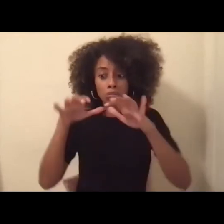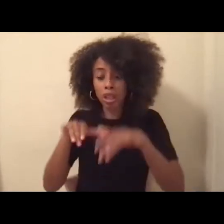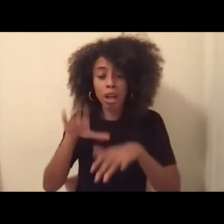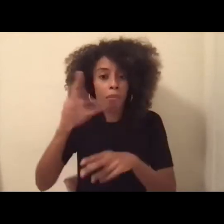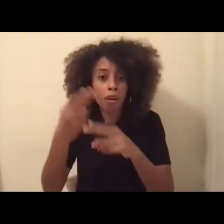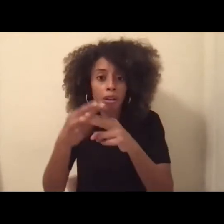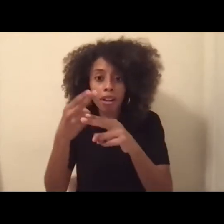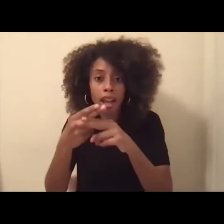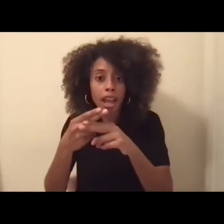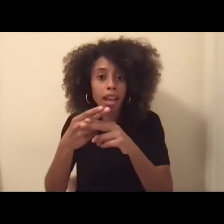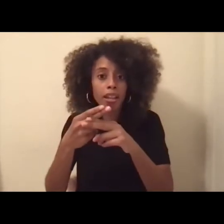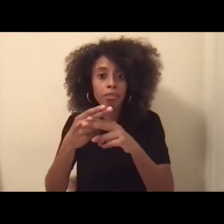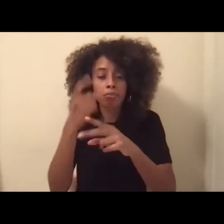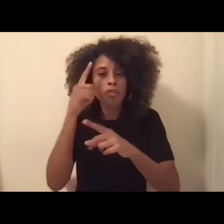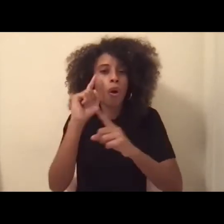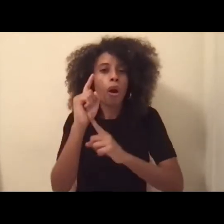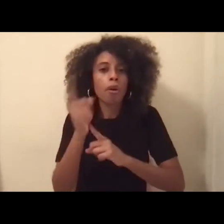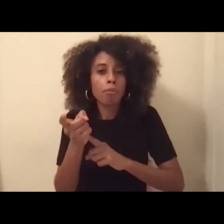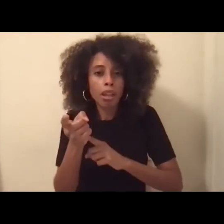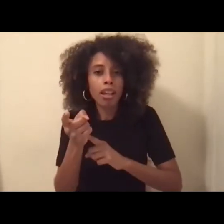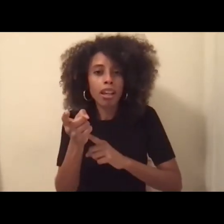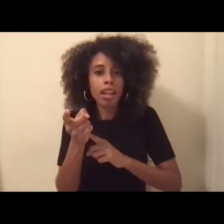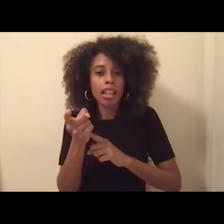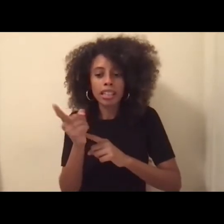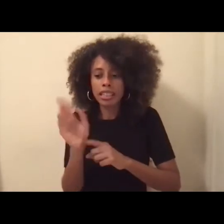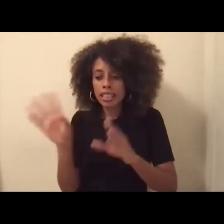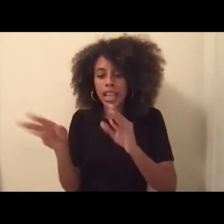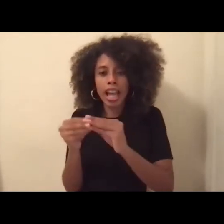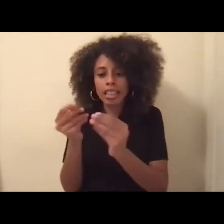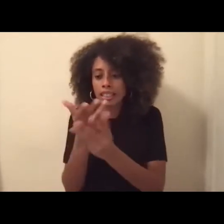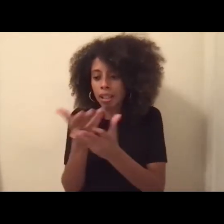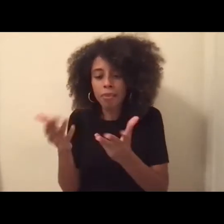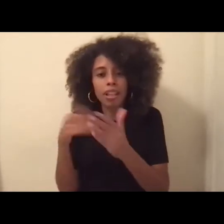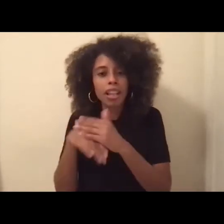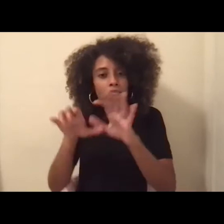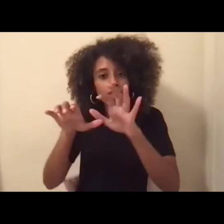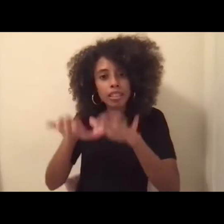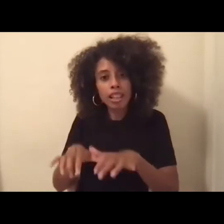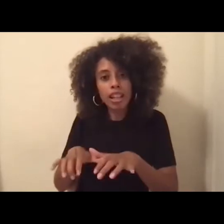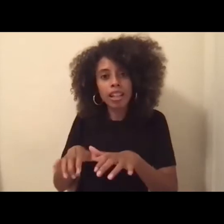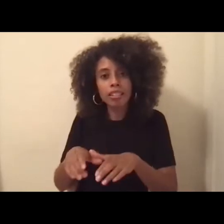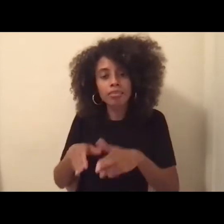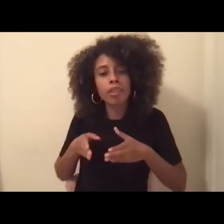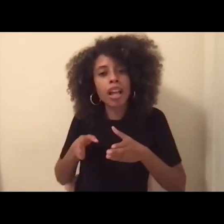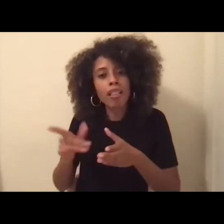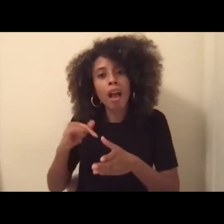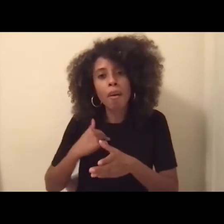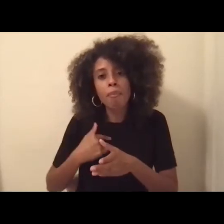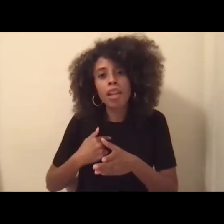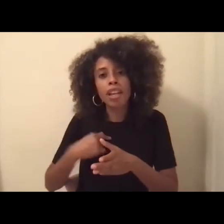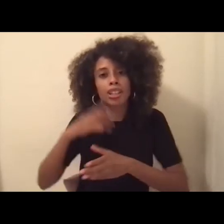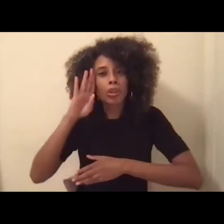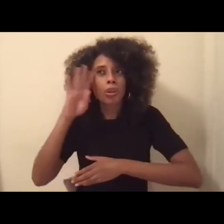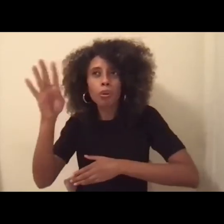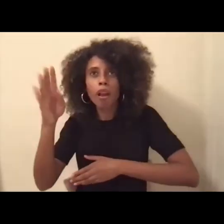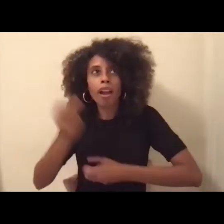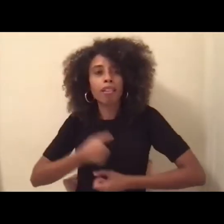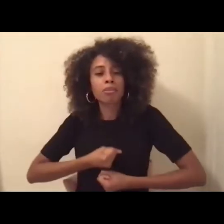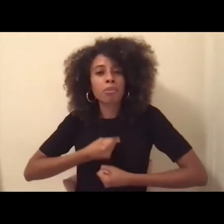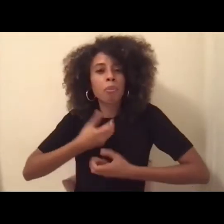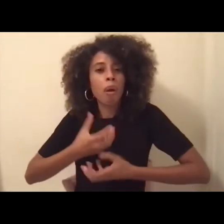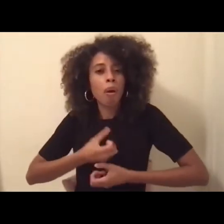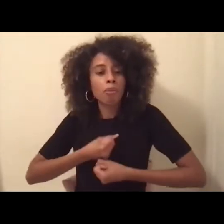a moment, put some ingredients into the chat that will allow me to make a poem, to make an artwork